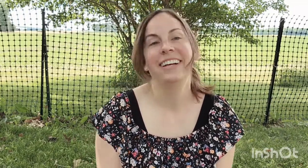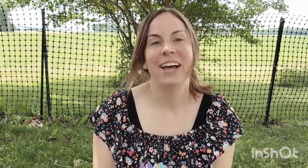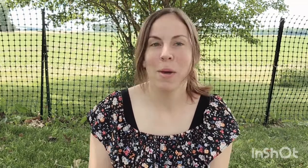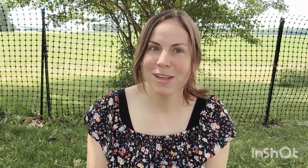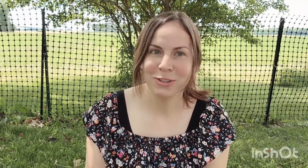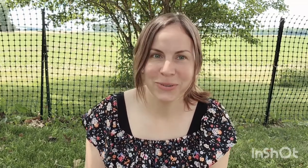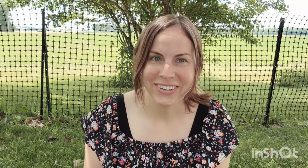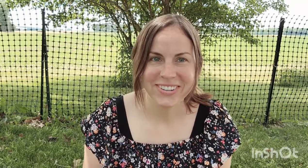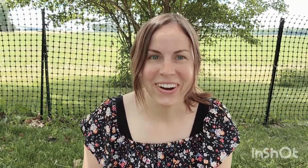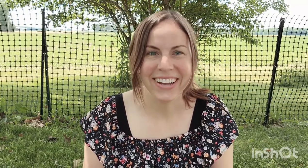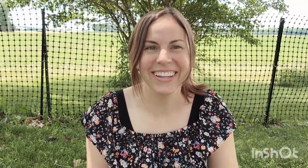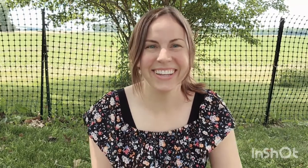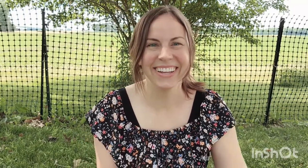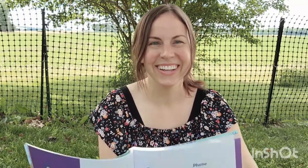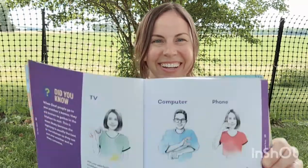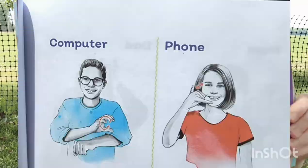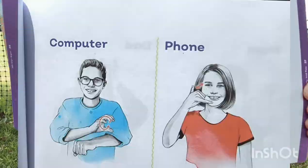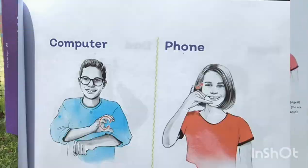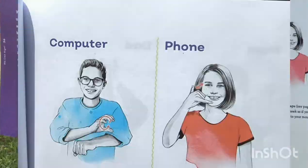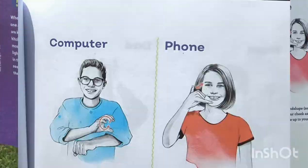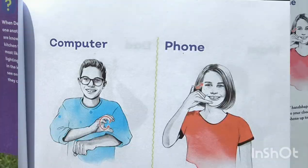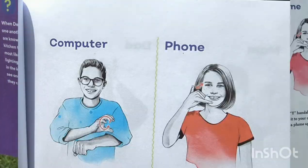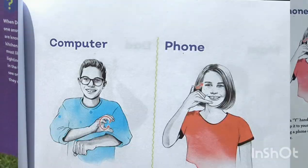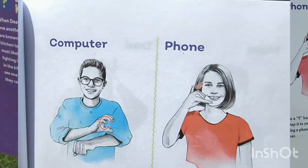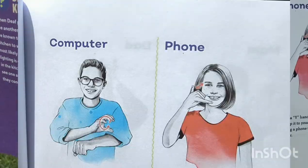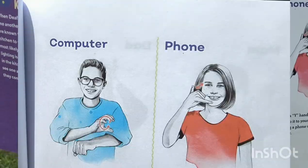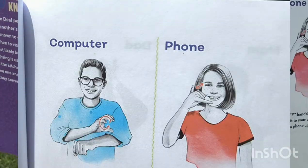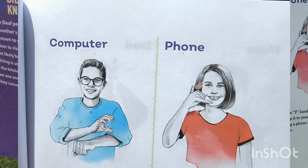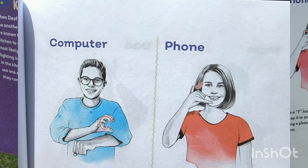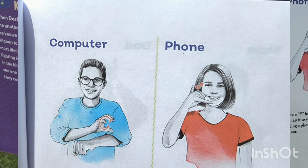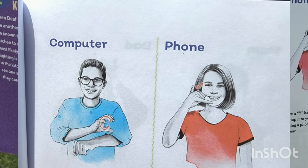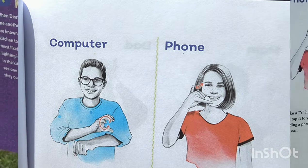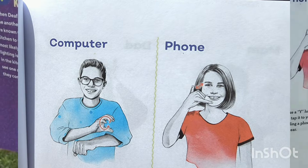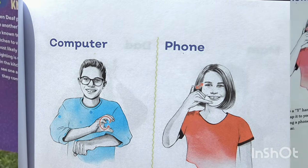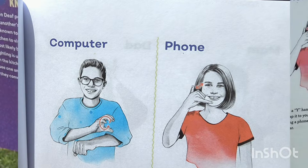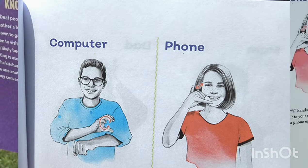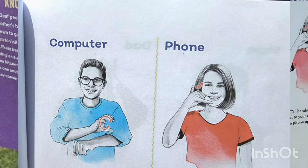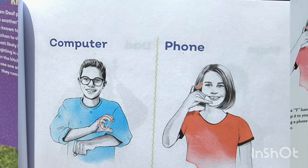I'm such a dork, sorry. And the illustrations.